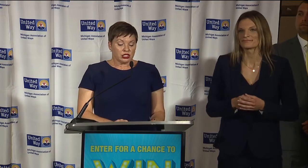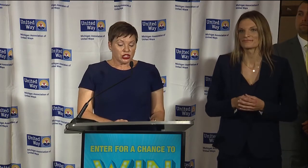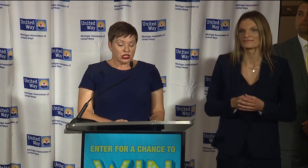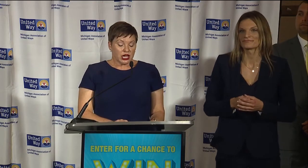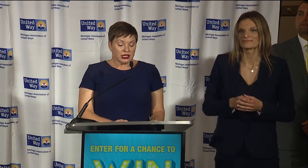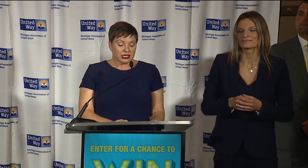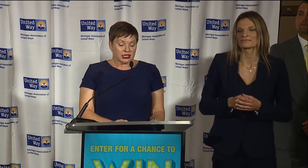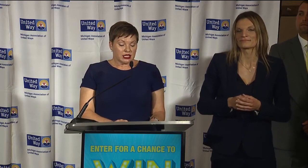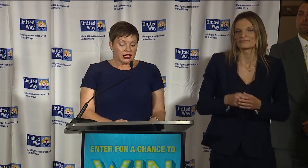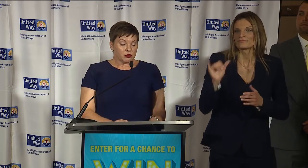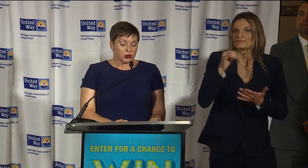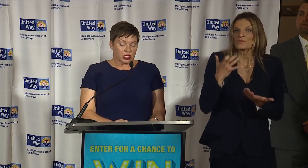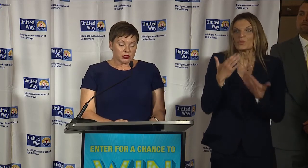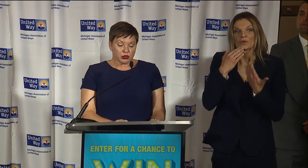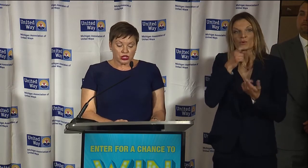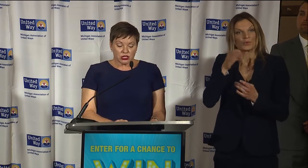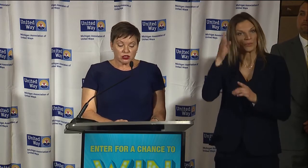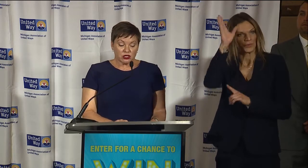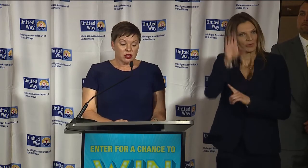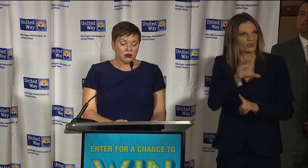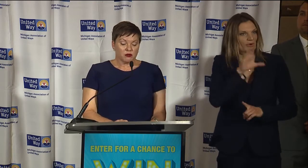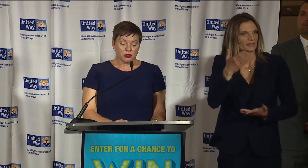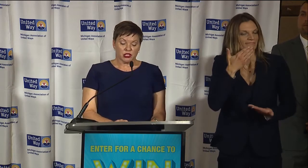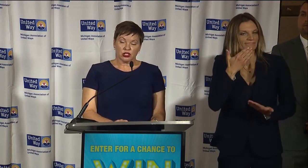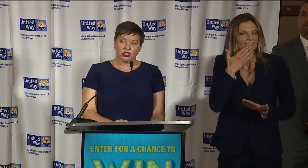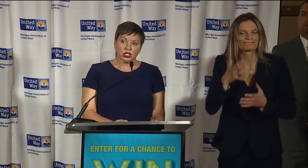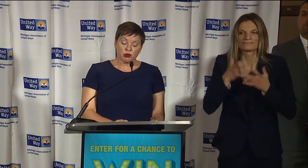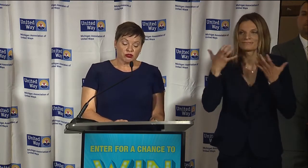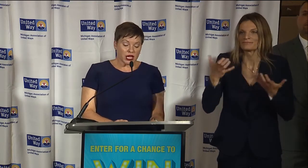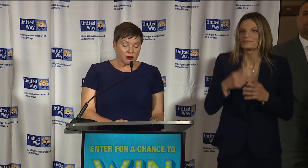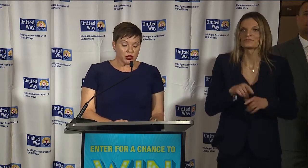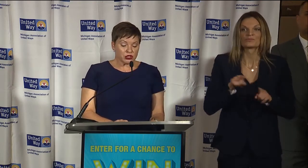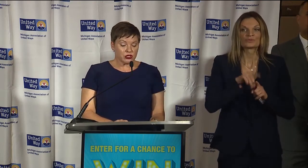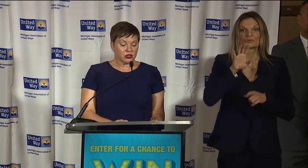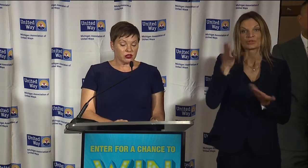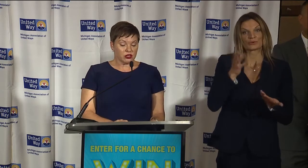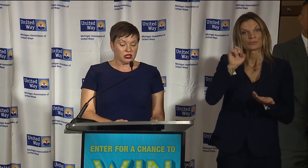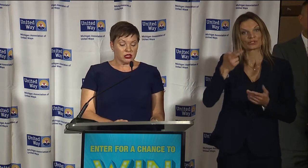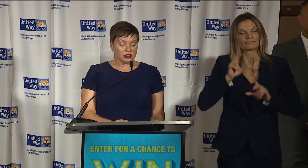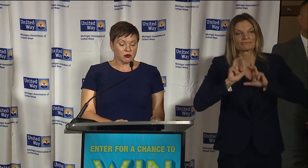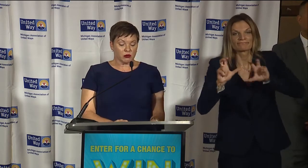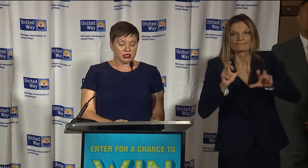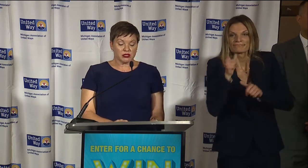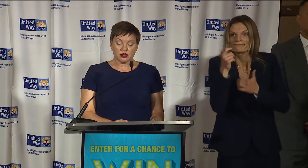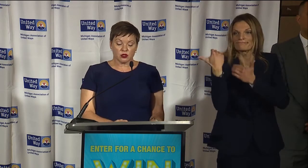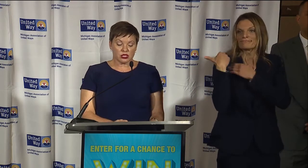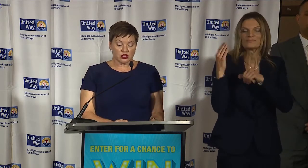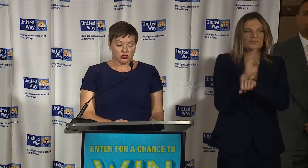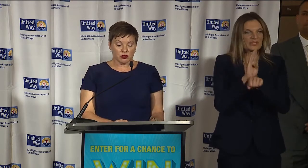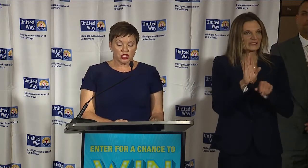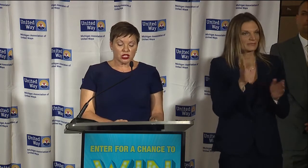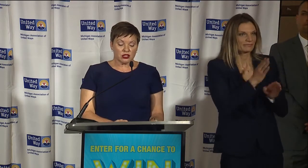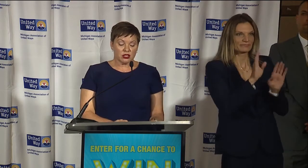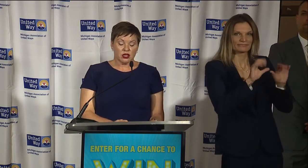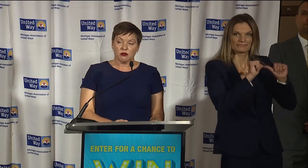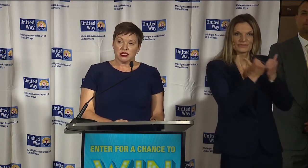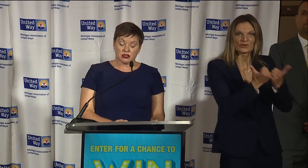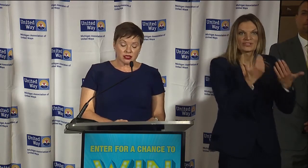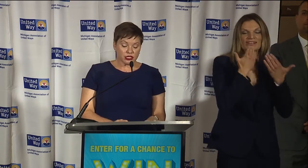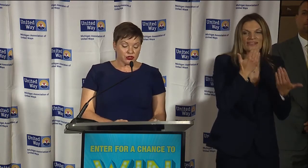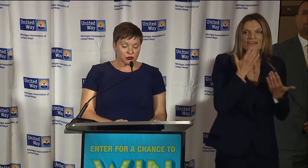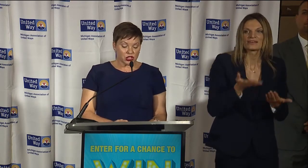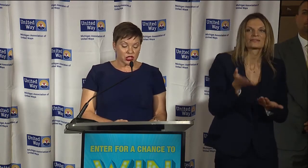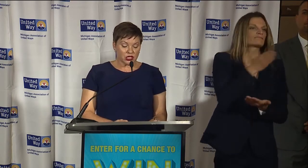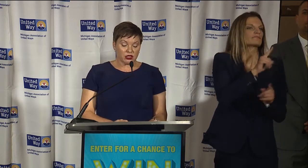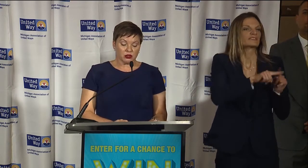In addition, I'd like to thank Blue Cross Blue Shield, the Michigan Chamber of Commerce, the Small Business Association of Michigan,